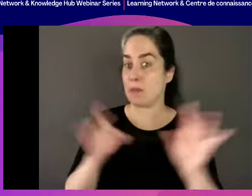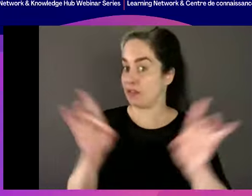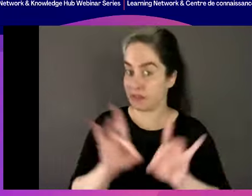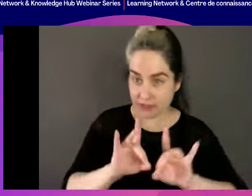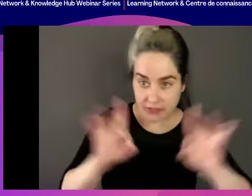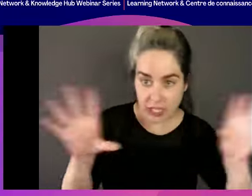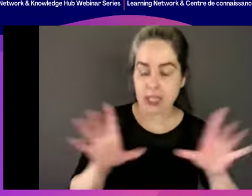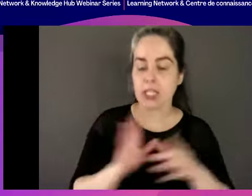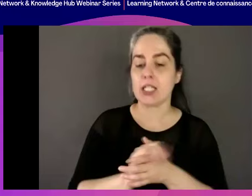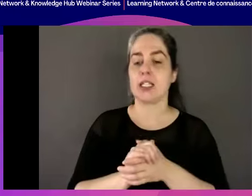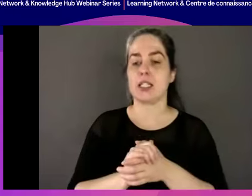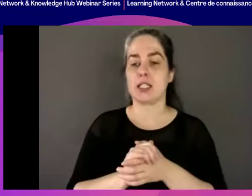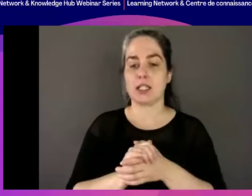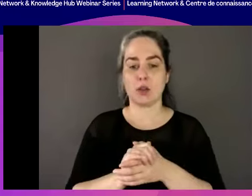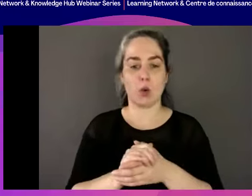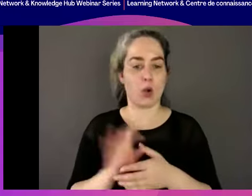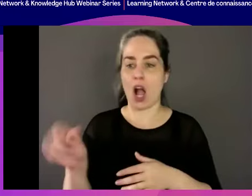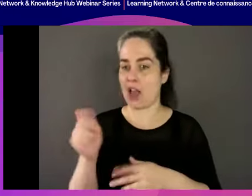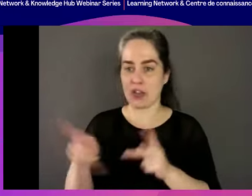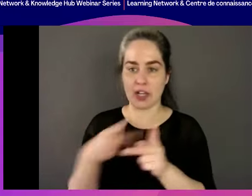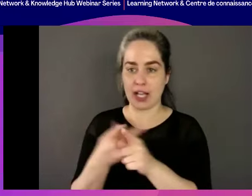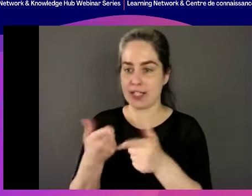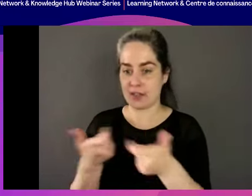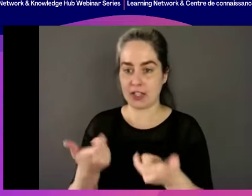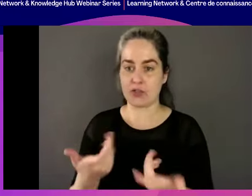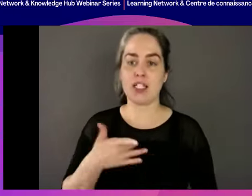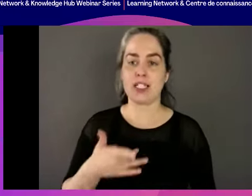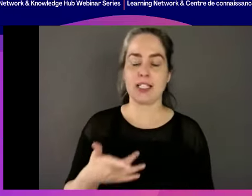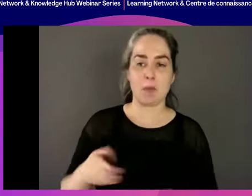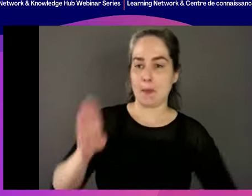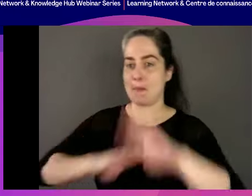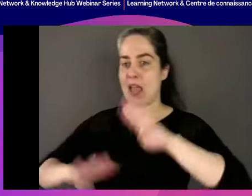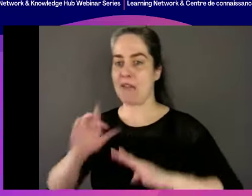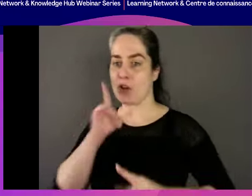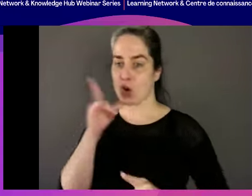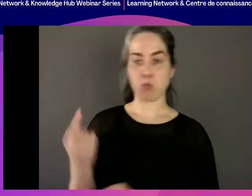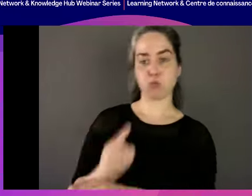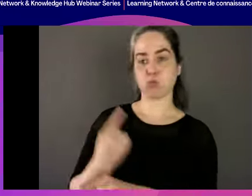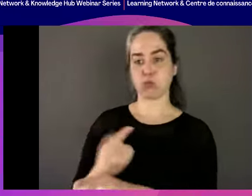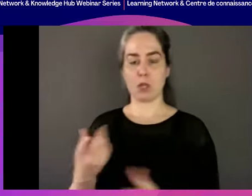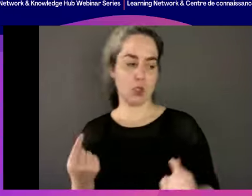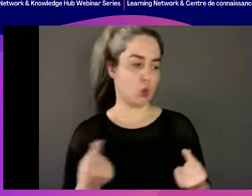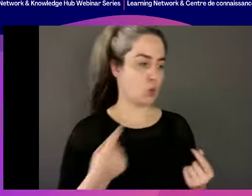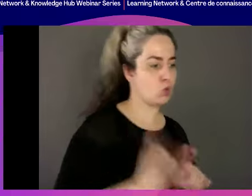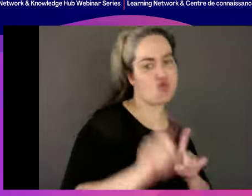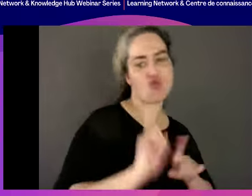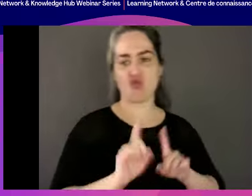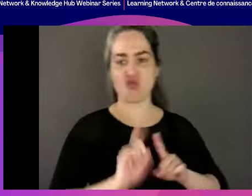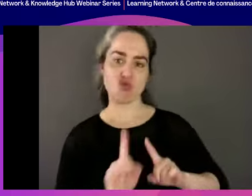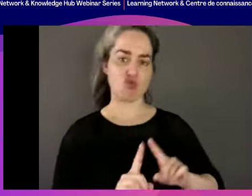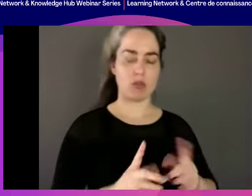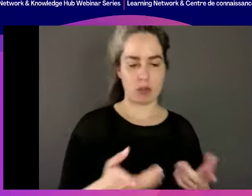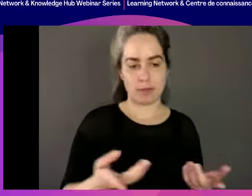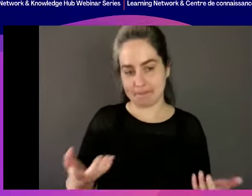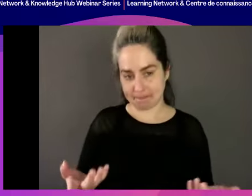and related variables like delinquent behavior. And not only do we see